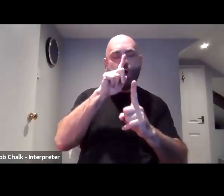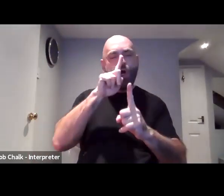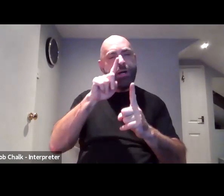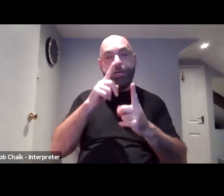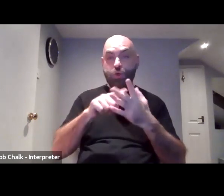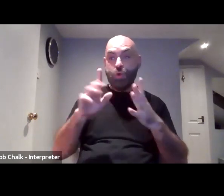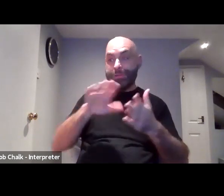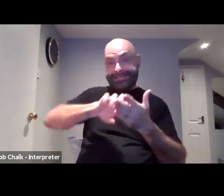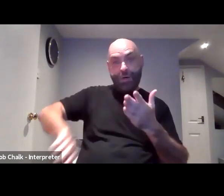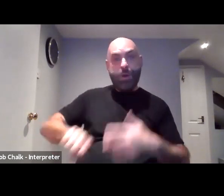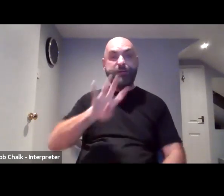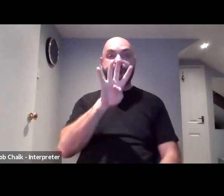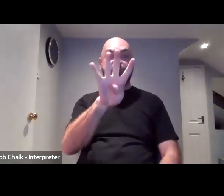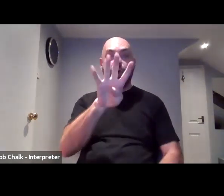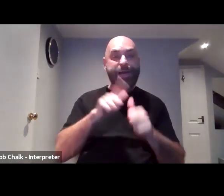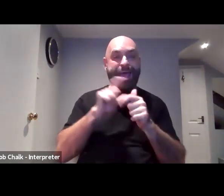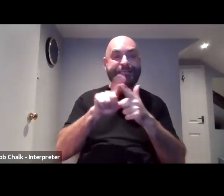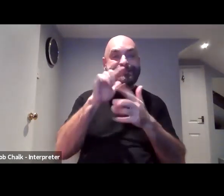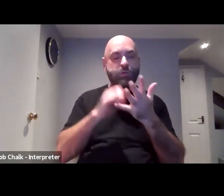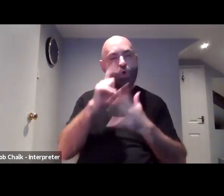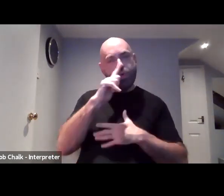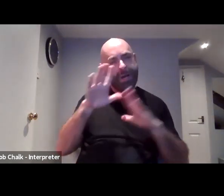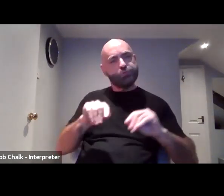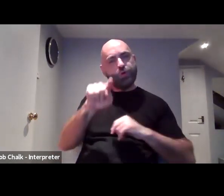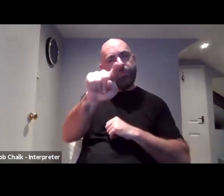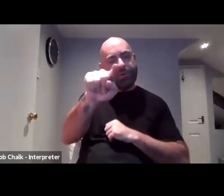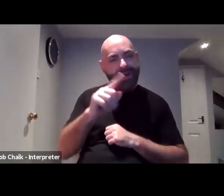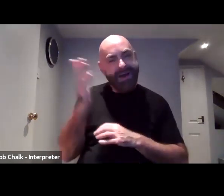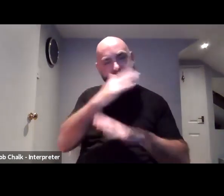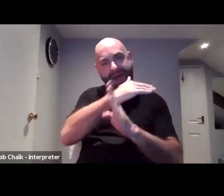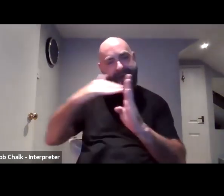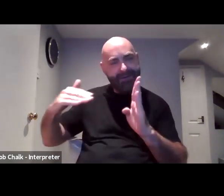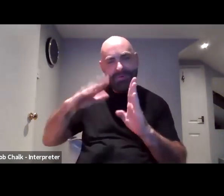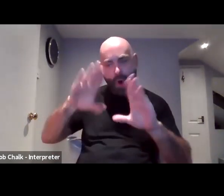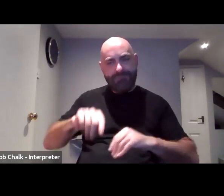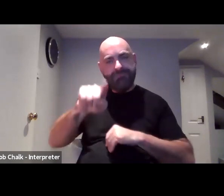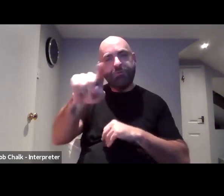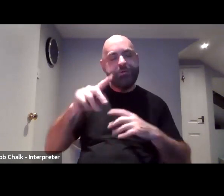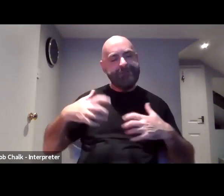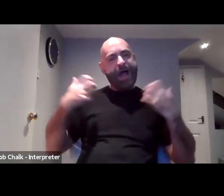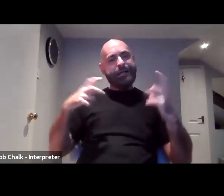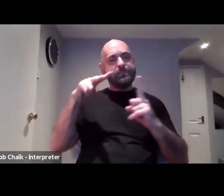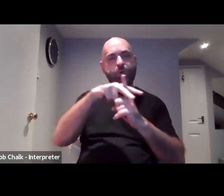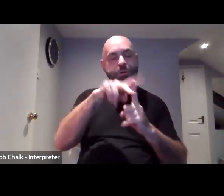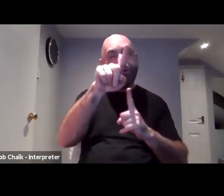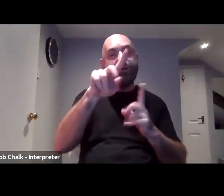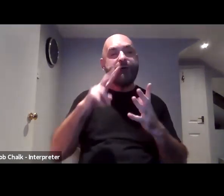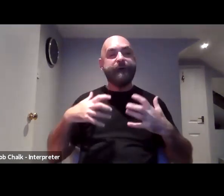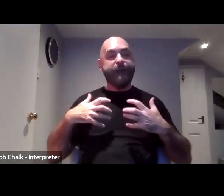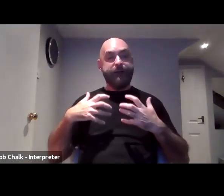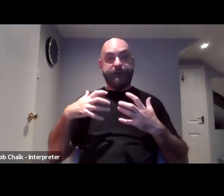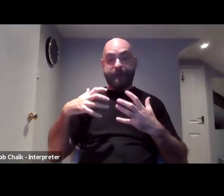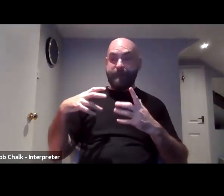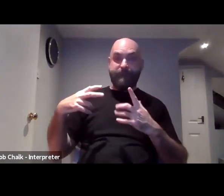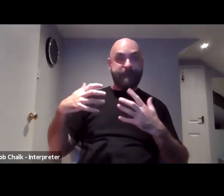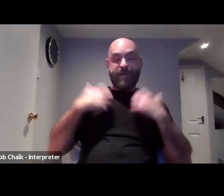more ACEs, and you could reduce violence perpetration by half. And violence